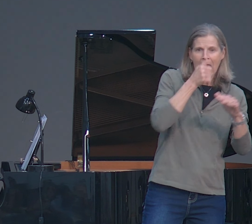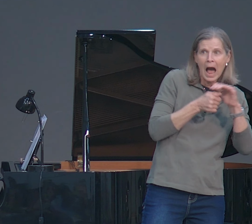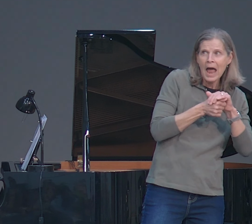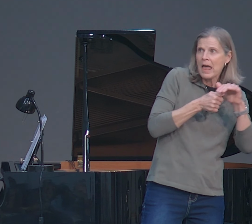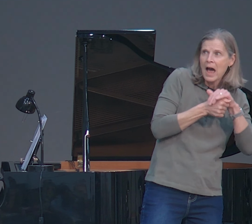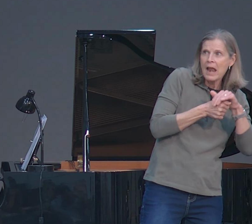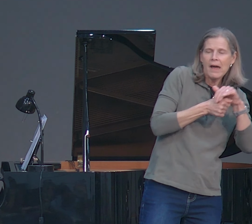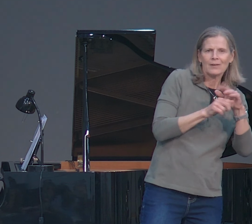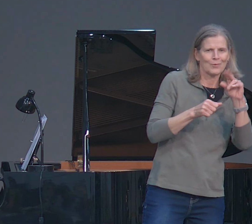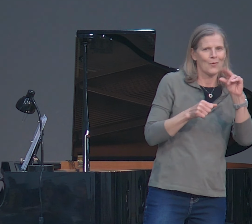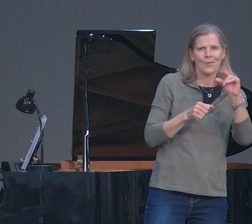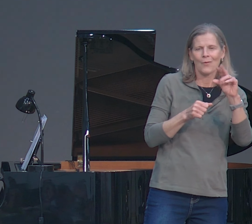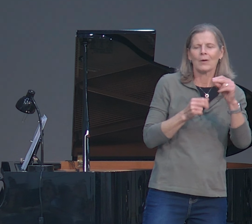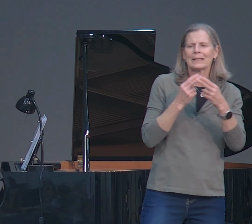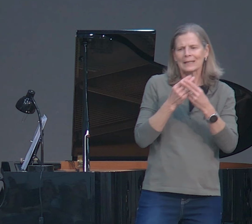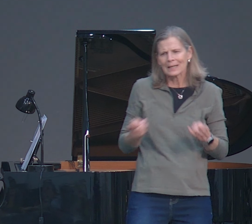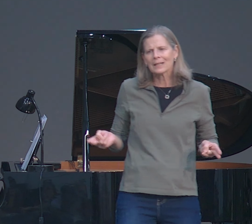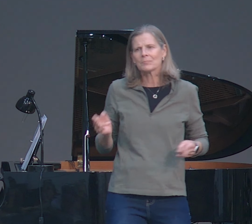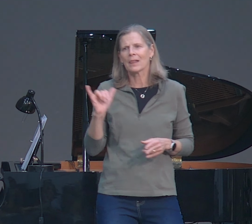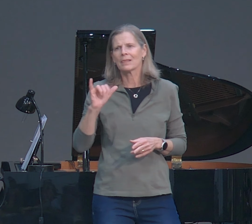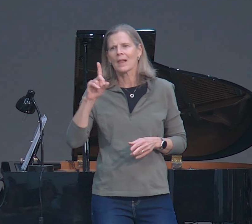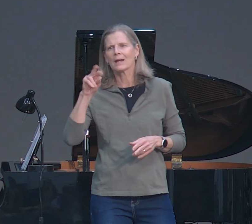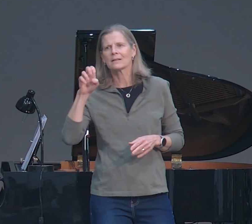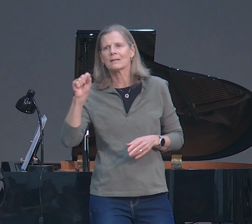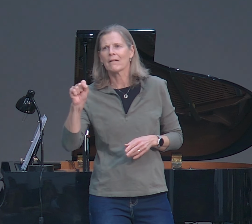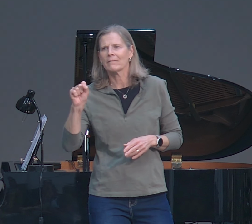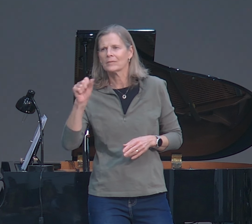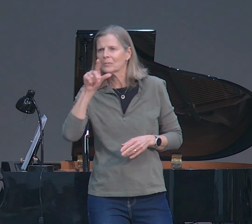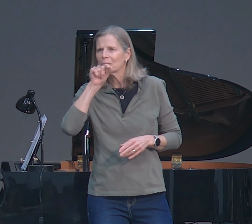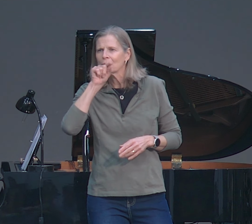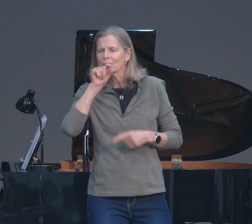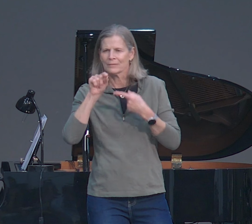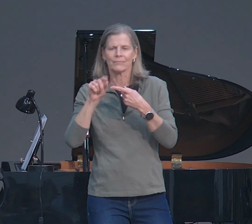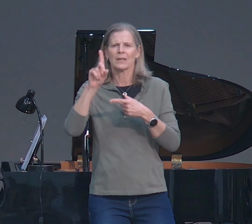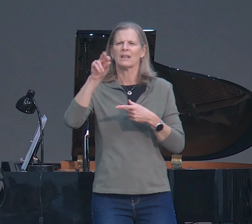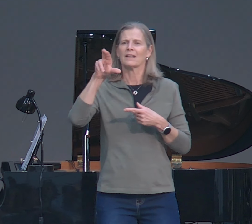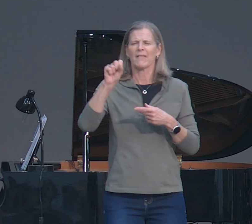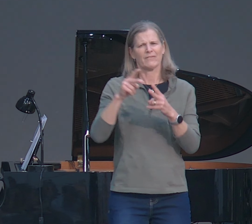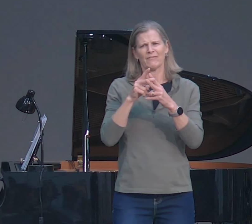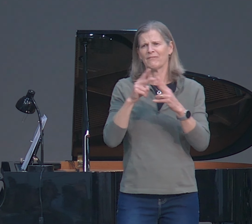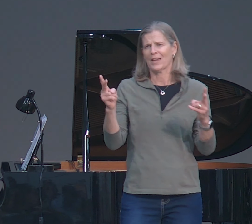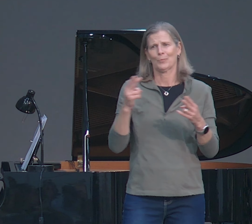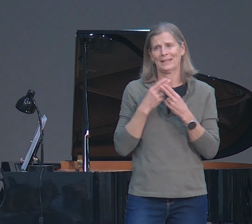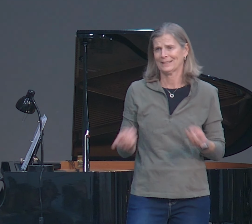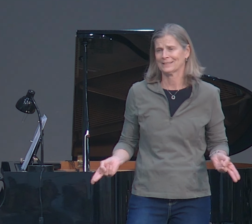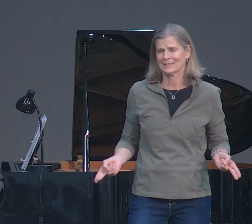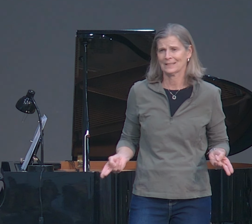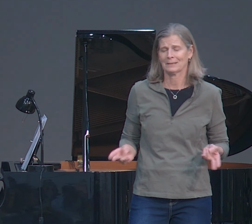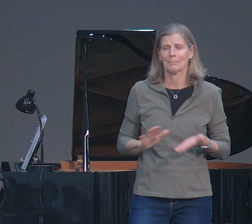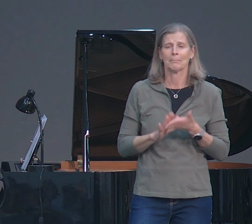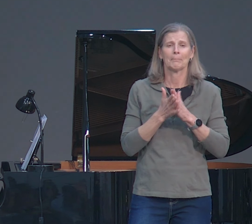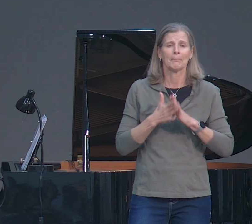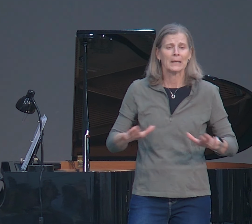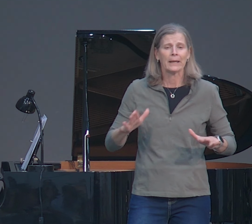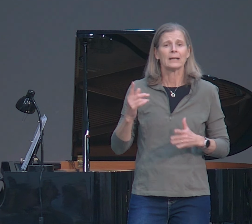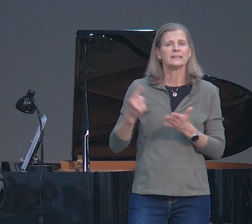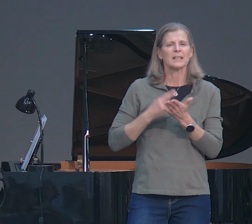yourself. Be innocent as doves. What does that mean? Well, doves are about as innocent as they come, peacefully,